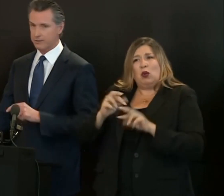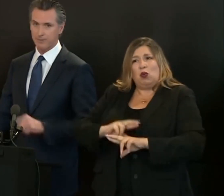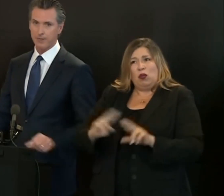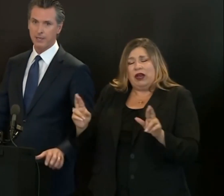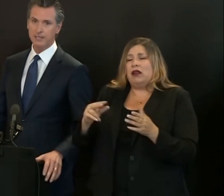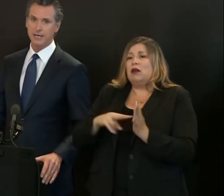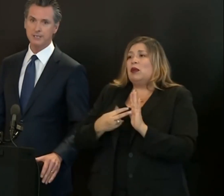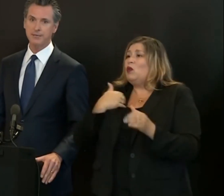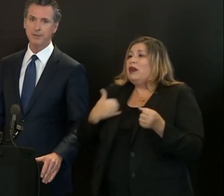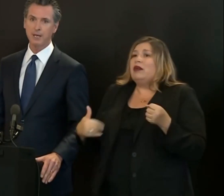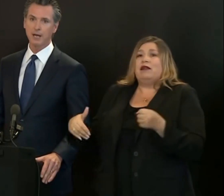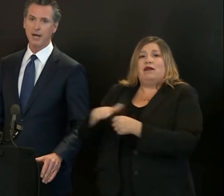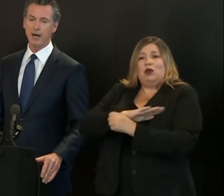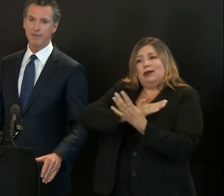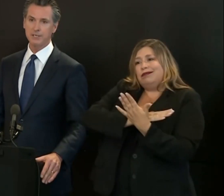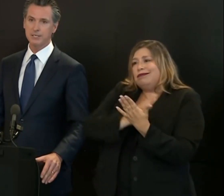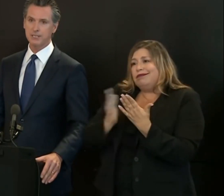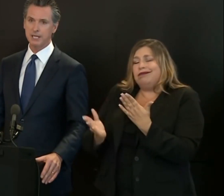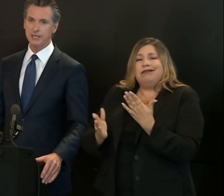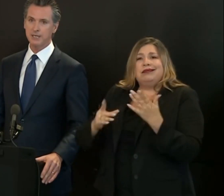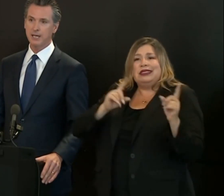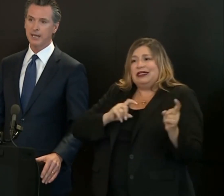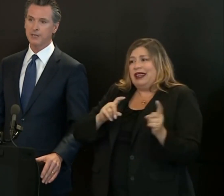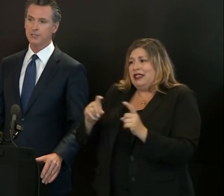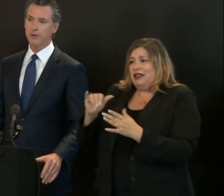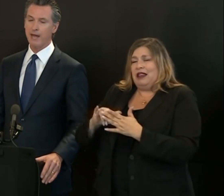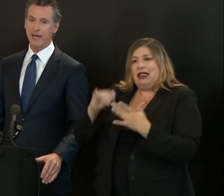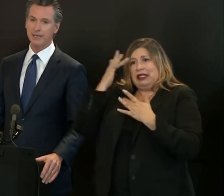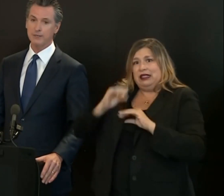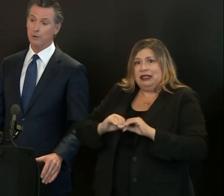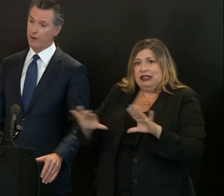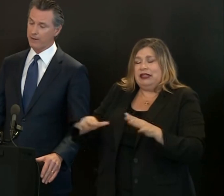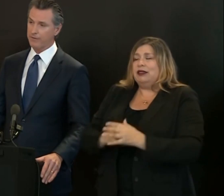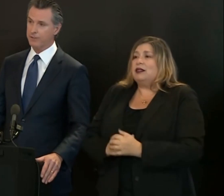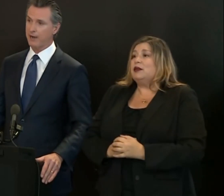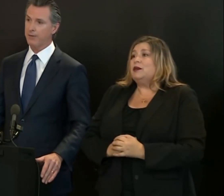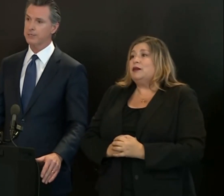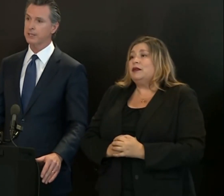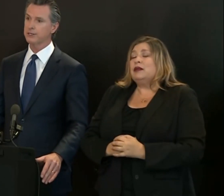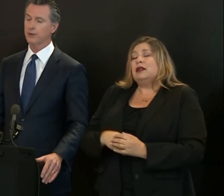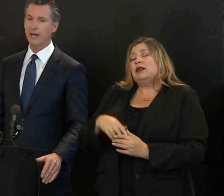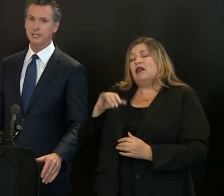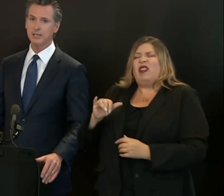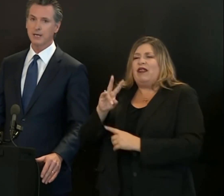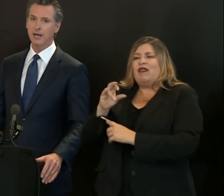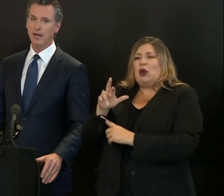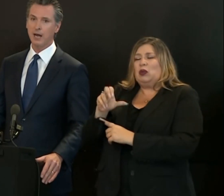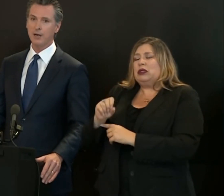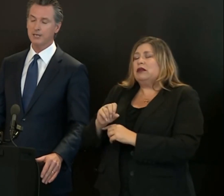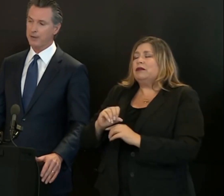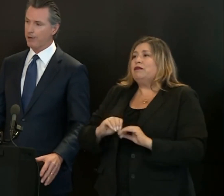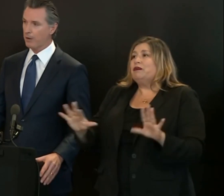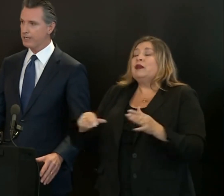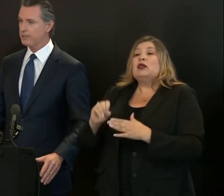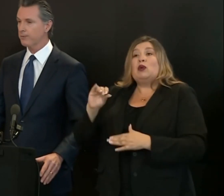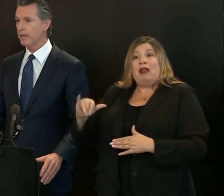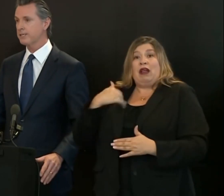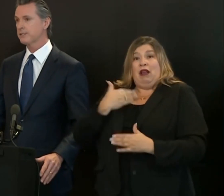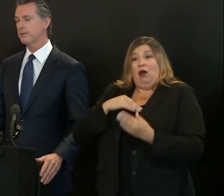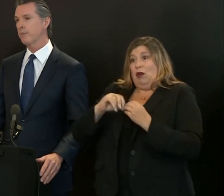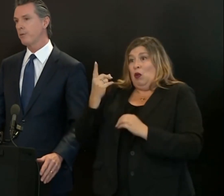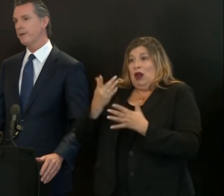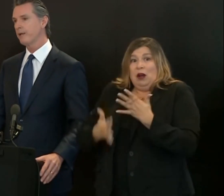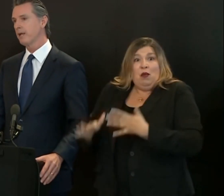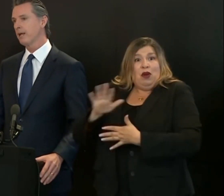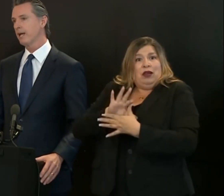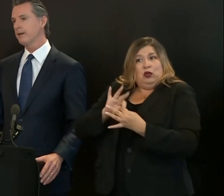full spectrum testing of this disease. And so that is, or rather of this virus. And so that's our top priority as it